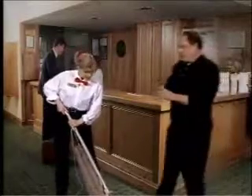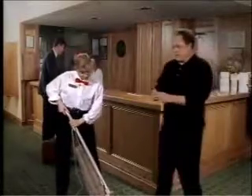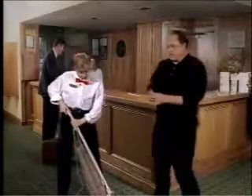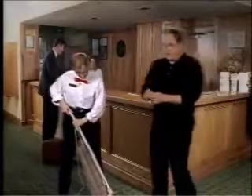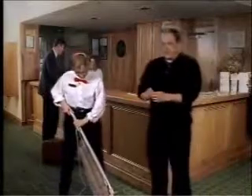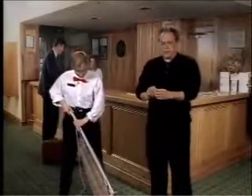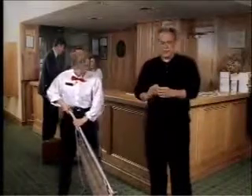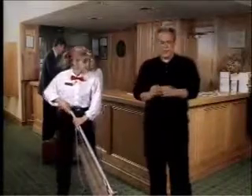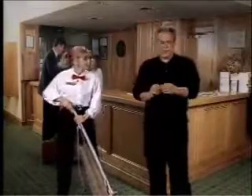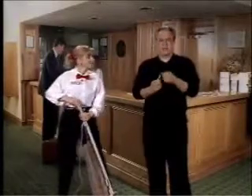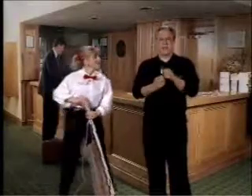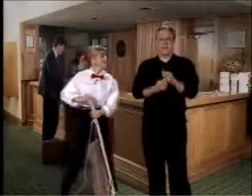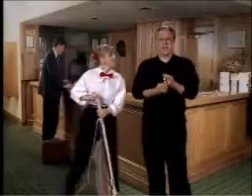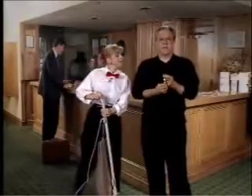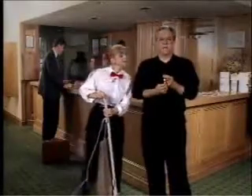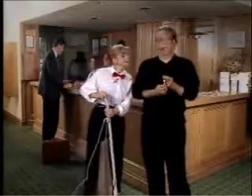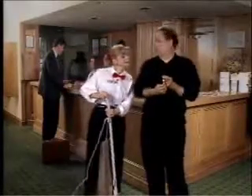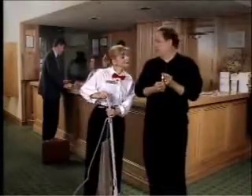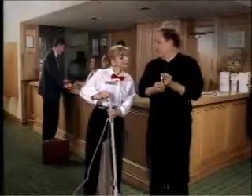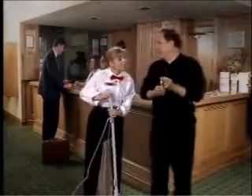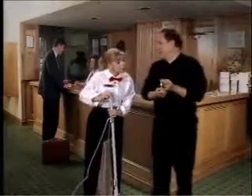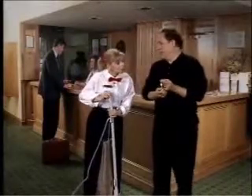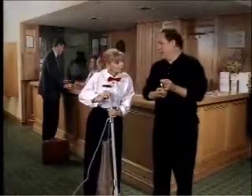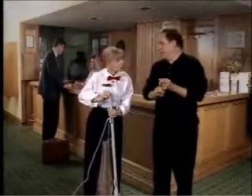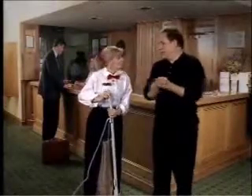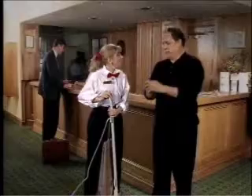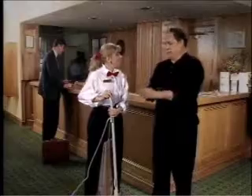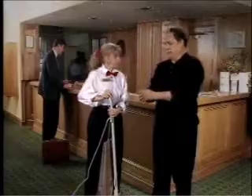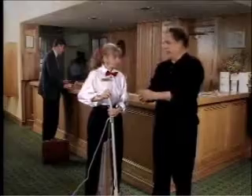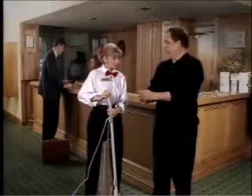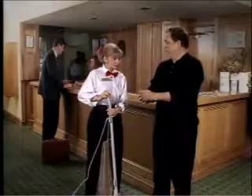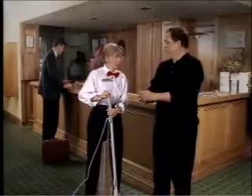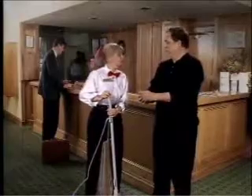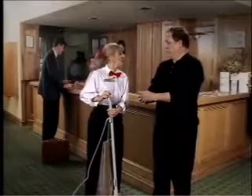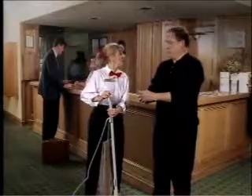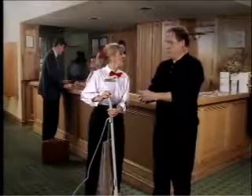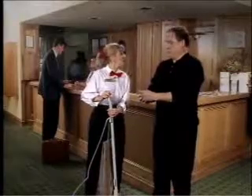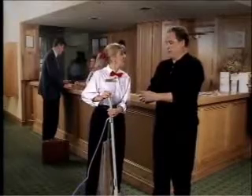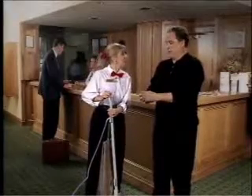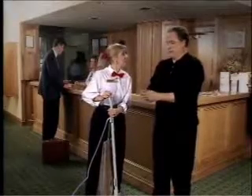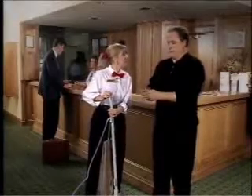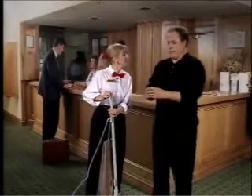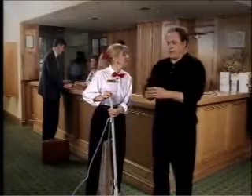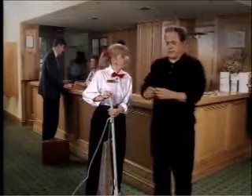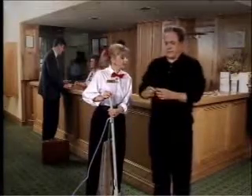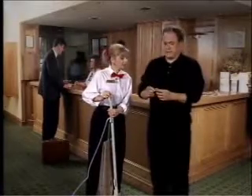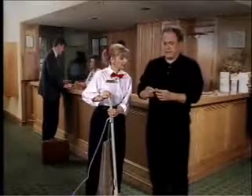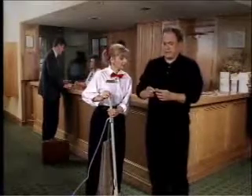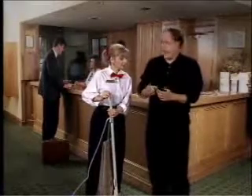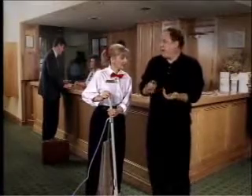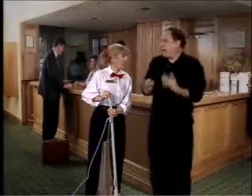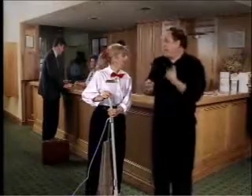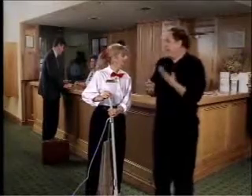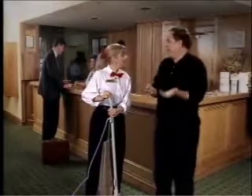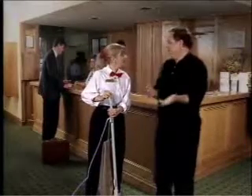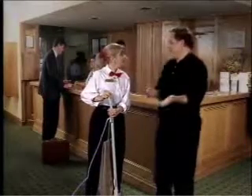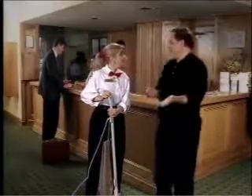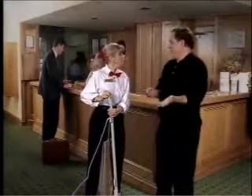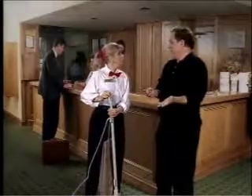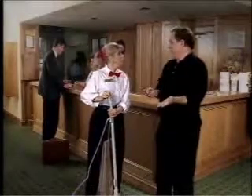Excuse me, I just found this expensive watch in the lobby. You found this expensive watch in the lobby? Yeah, that's what I said. I don't know who to give it to. You don't know